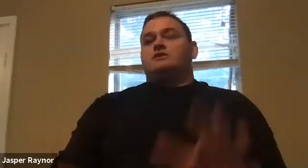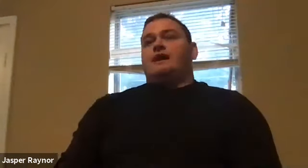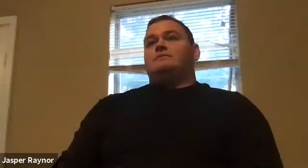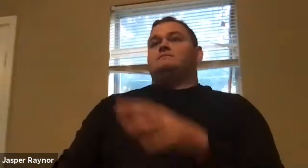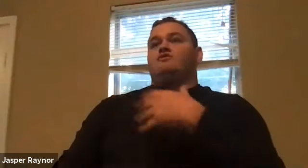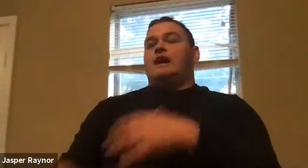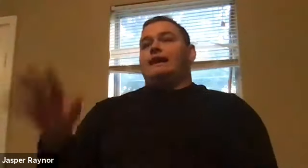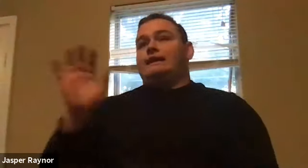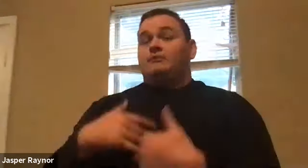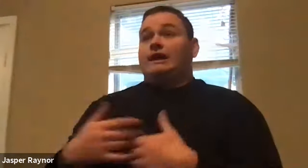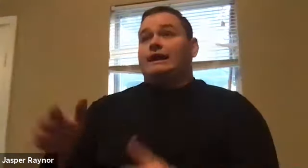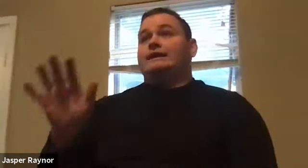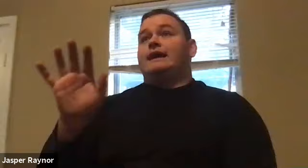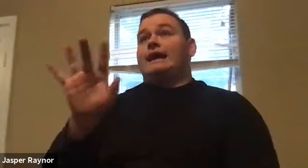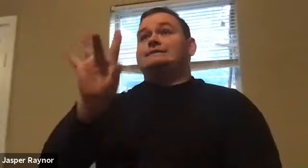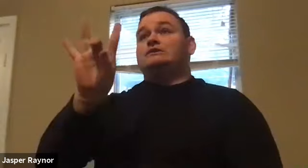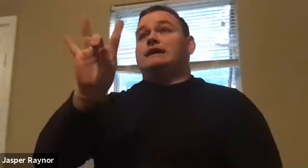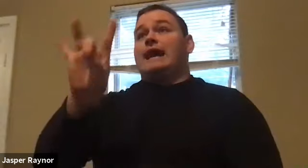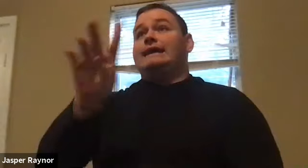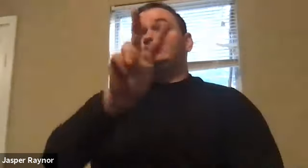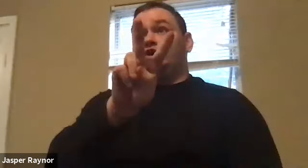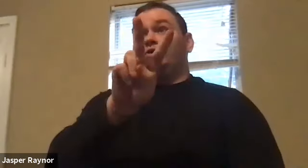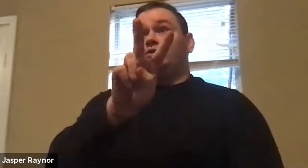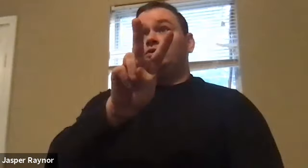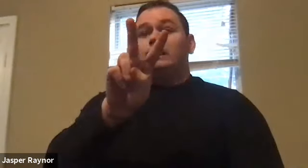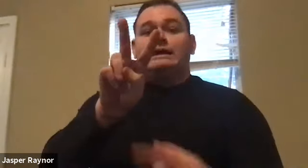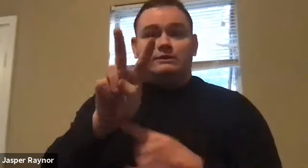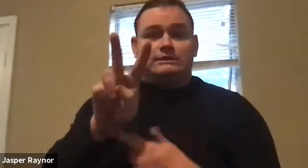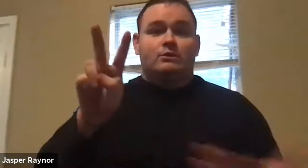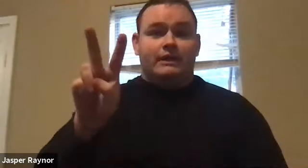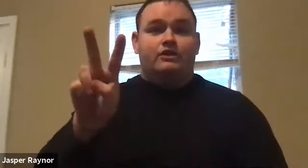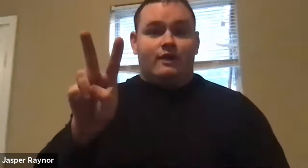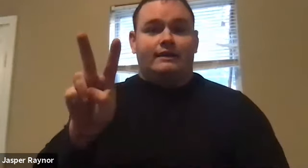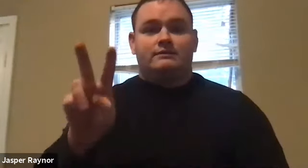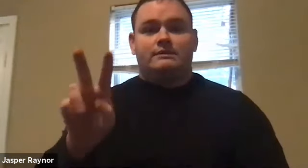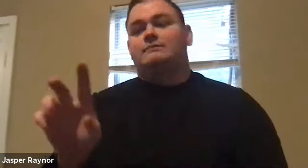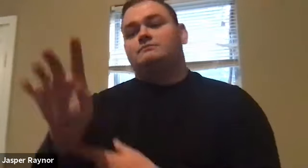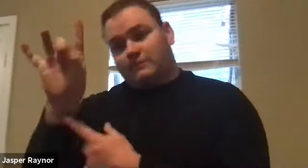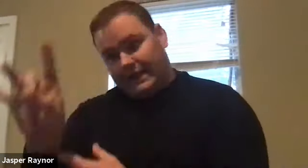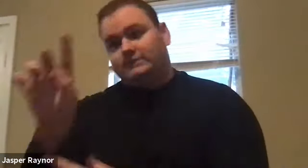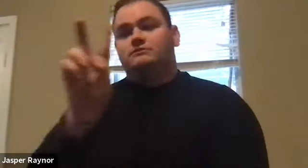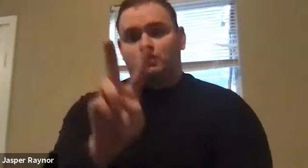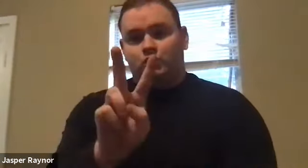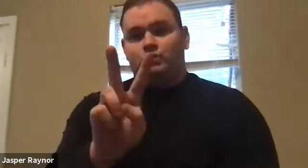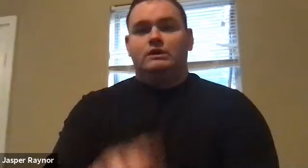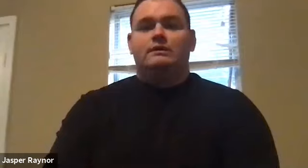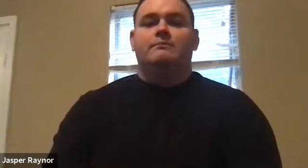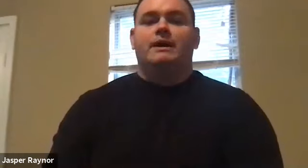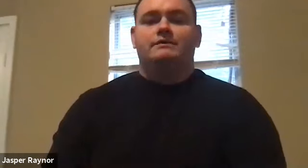if I'm right-handed, I can still say 82, and it would still be correct because I'm 82. But